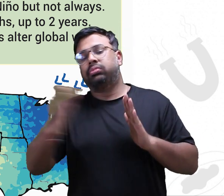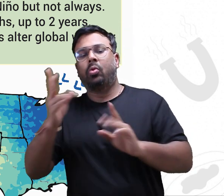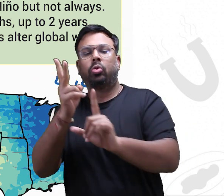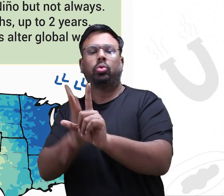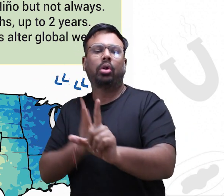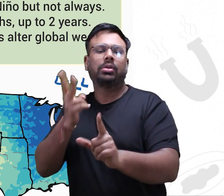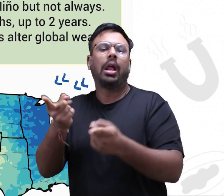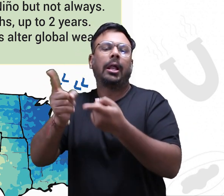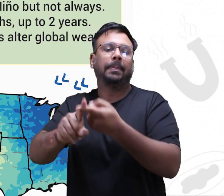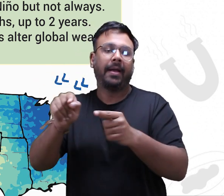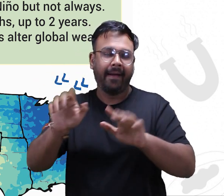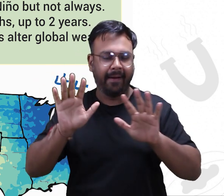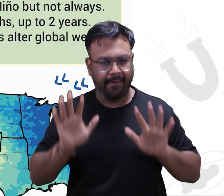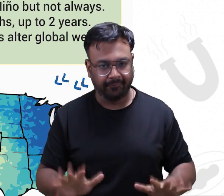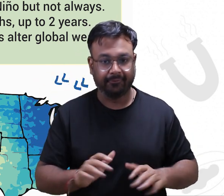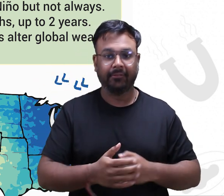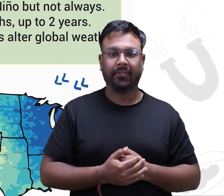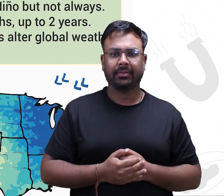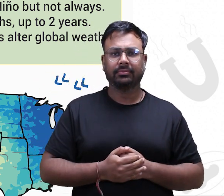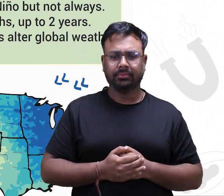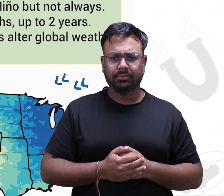up to 2 years.